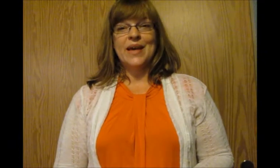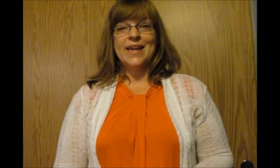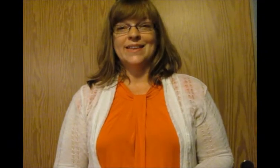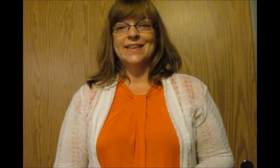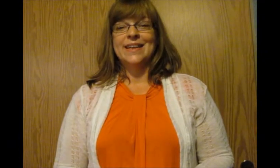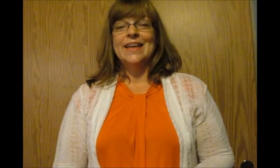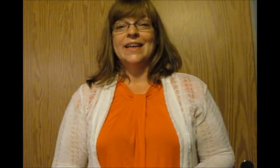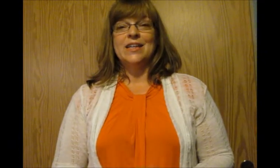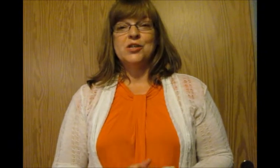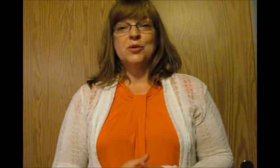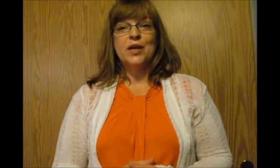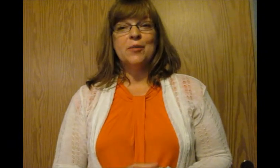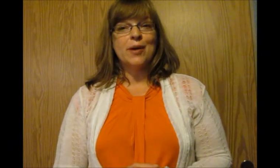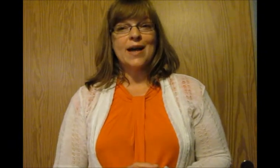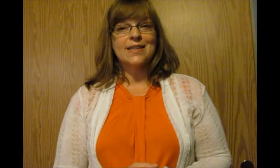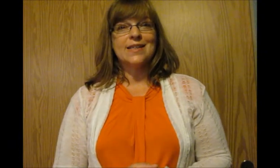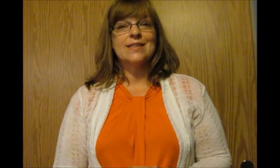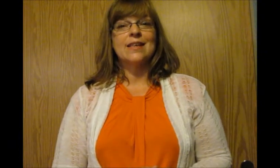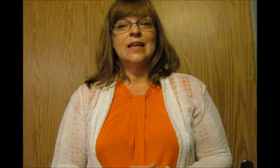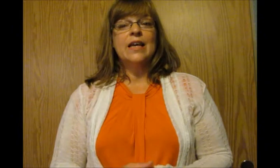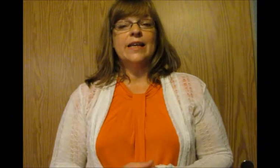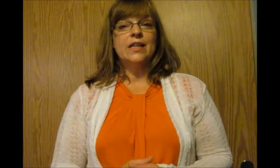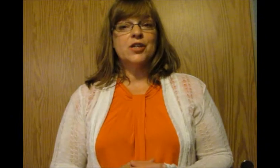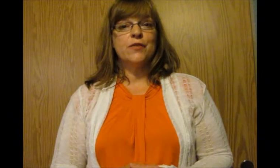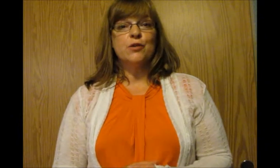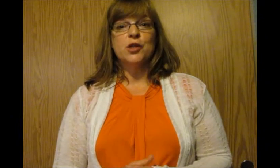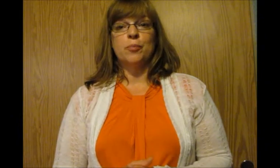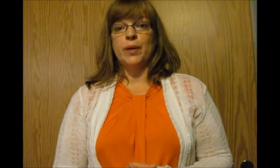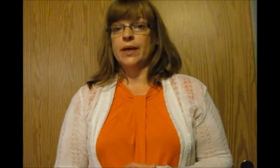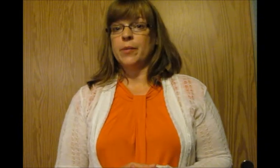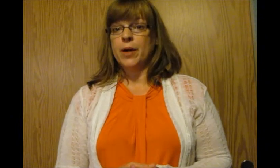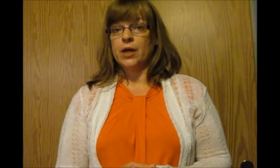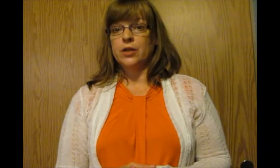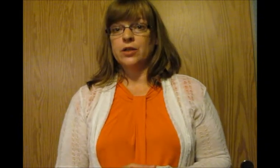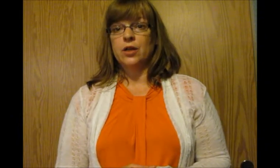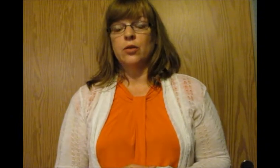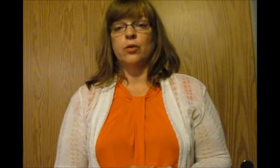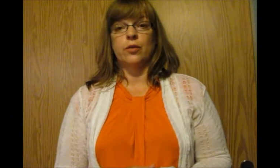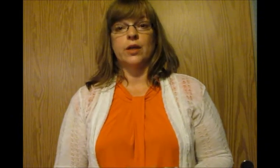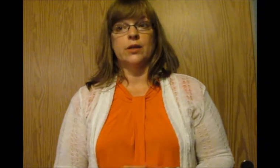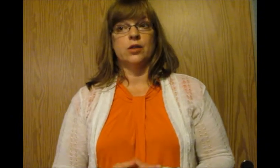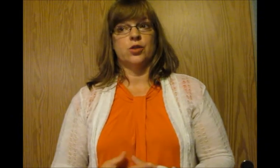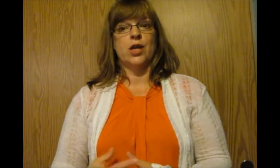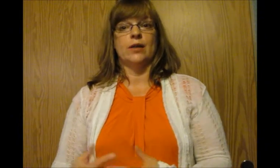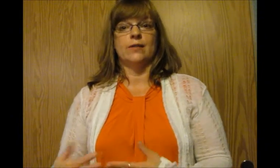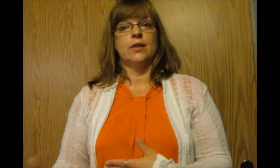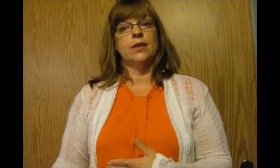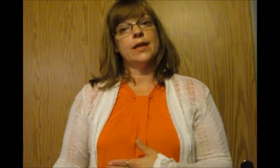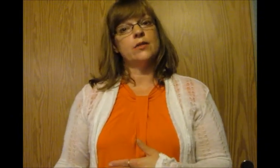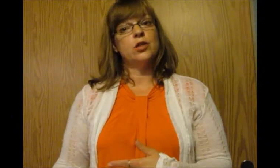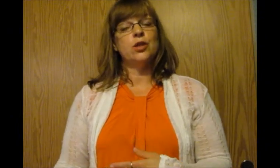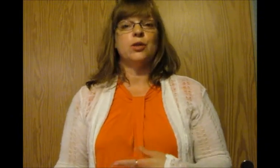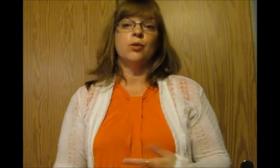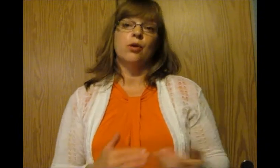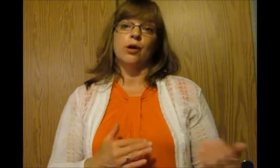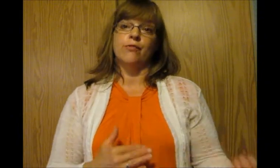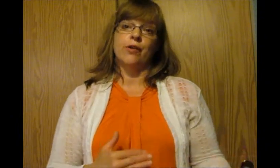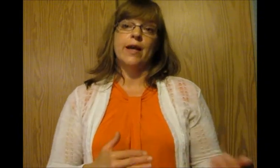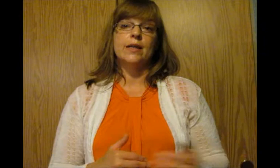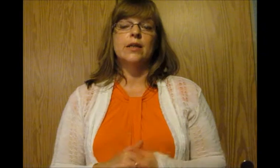Okay, enjoy your practice. Each of you should pick a partner, or the child sitting next to you, or a friend.